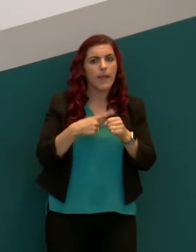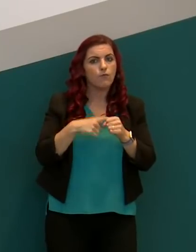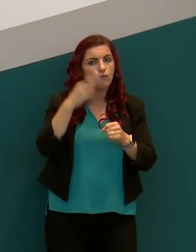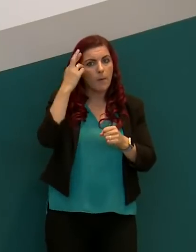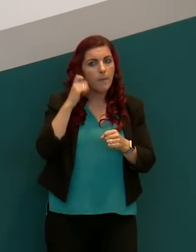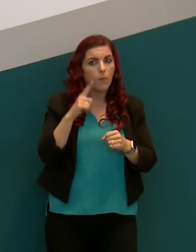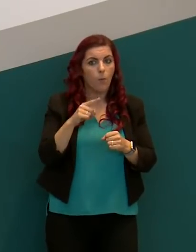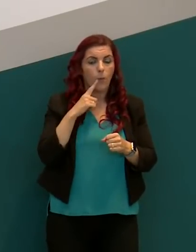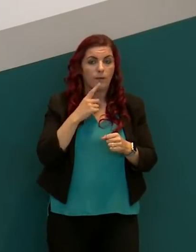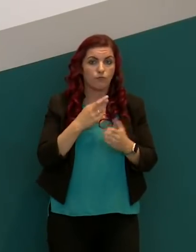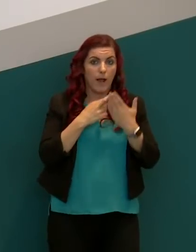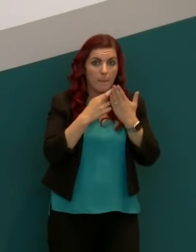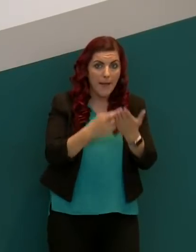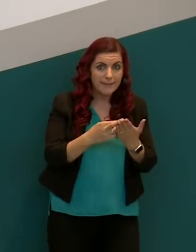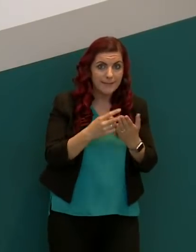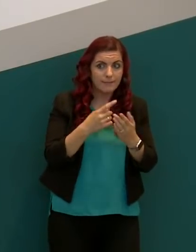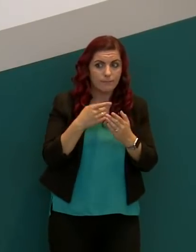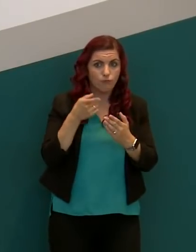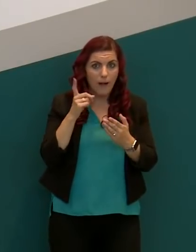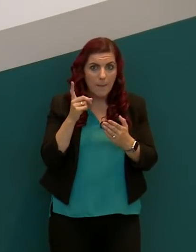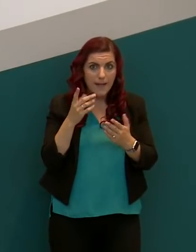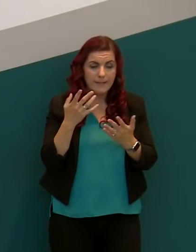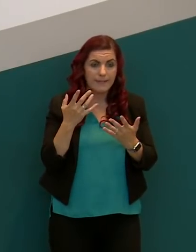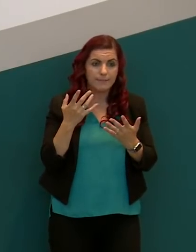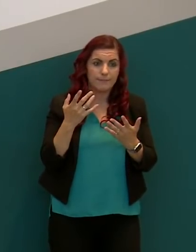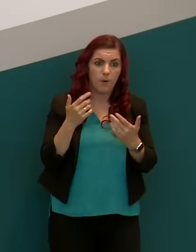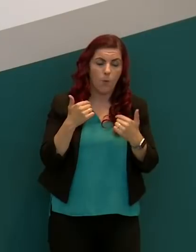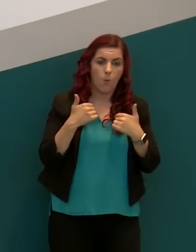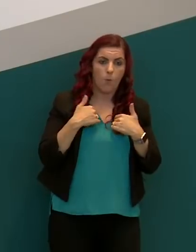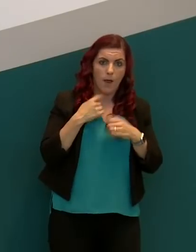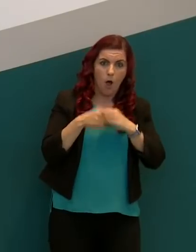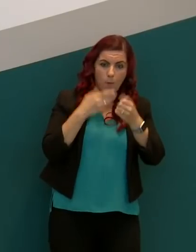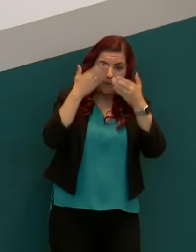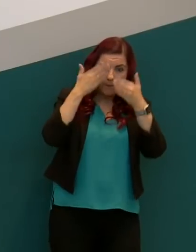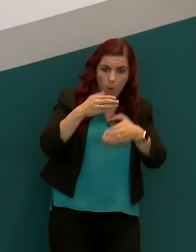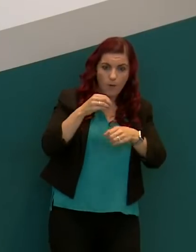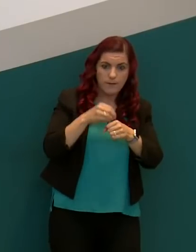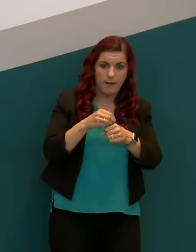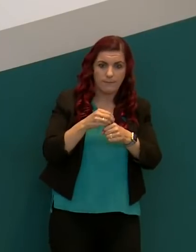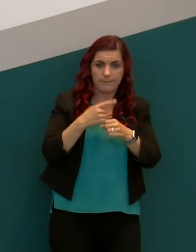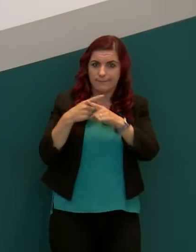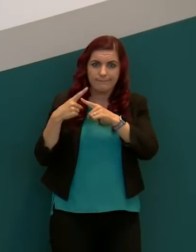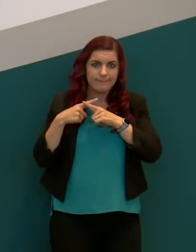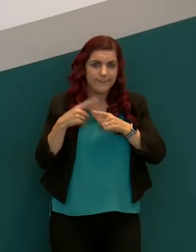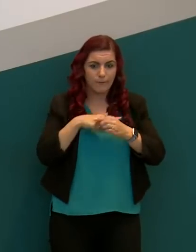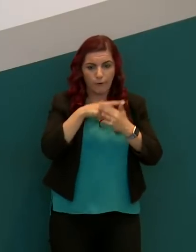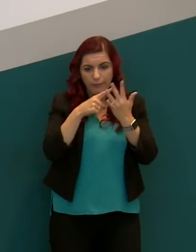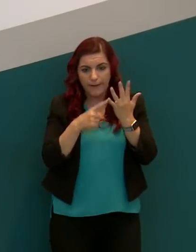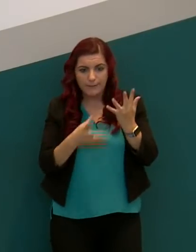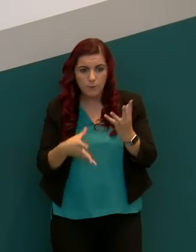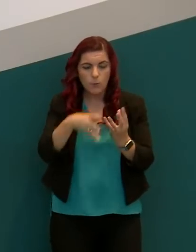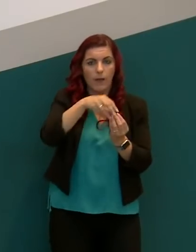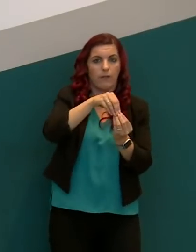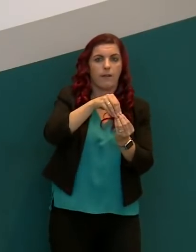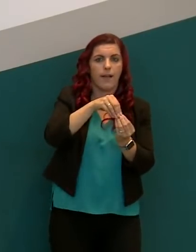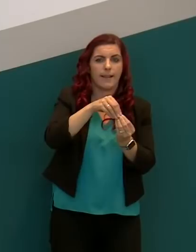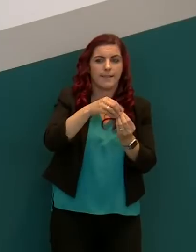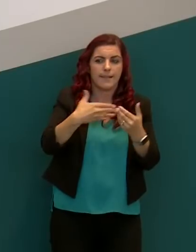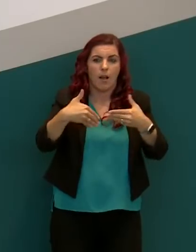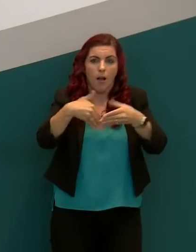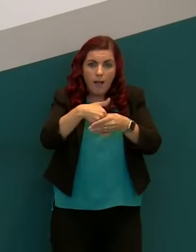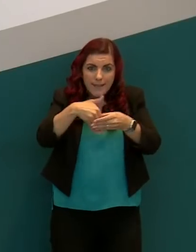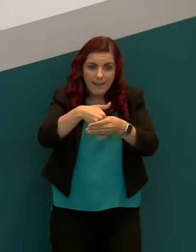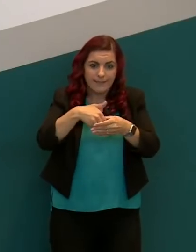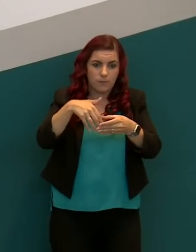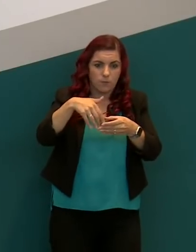we make recommendations, it's about a whole number of different factors coming together, and it's the context in